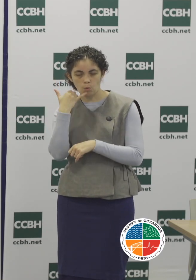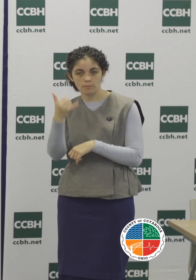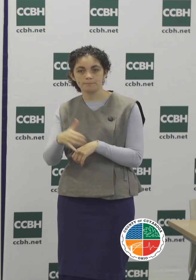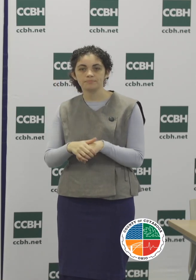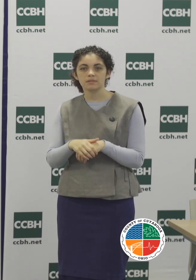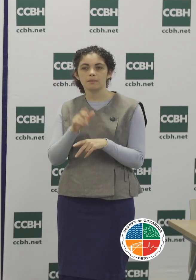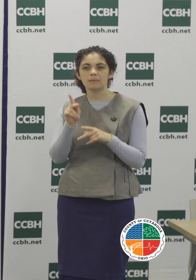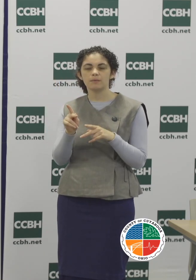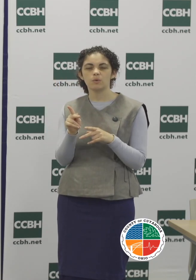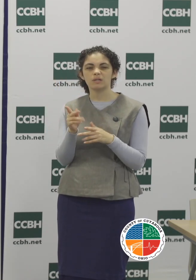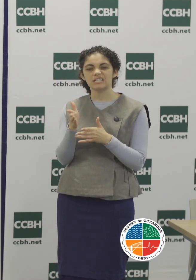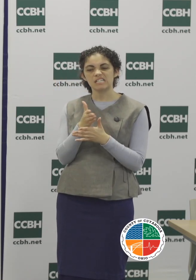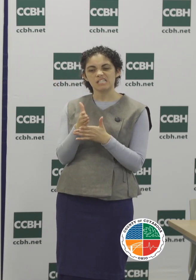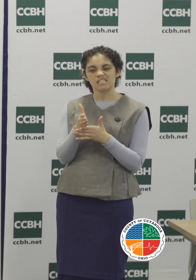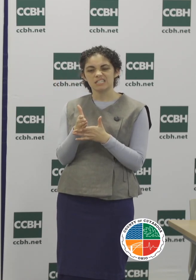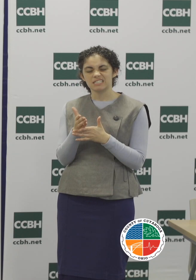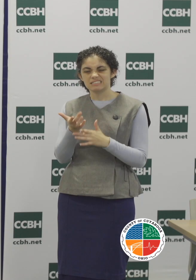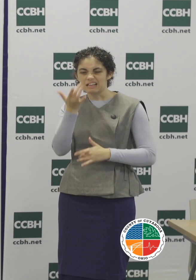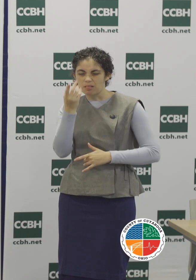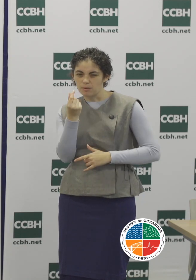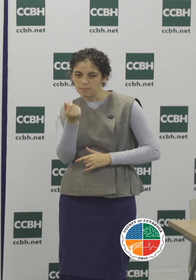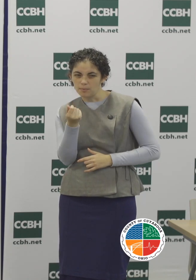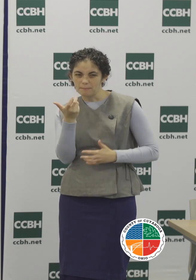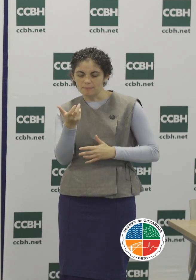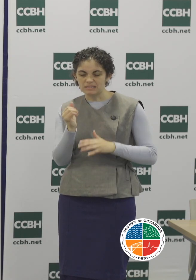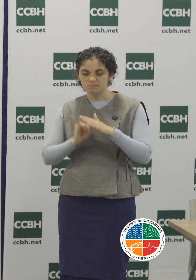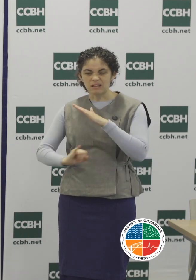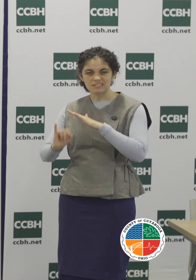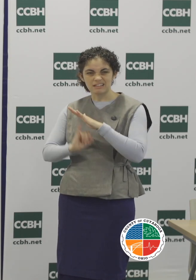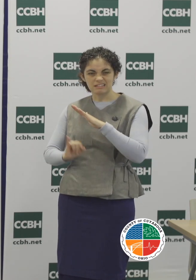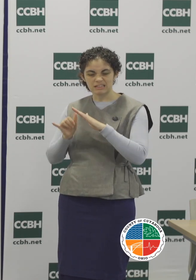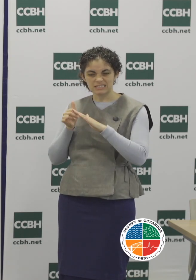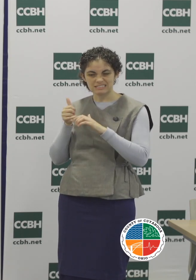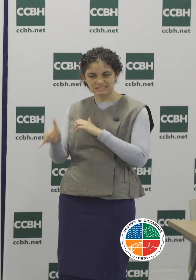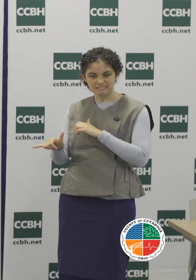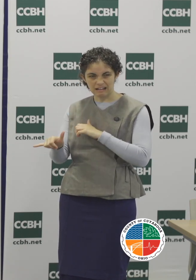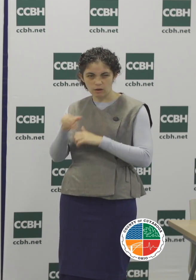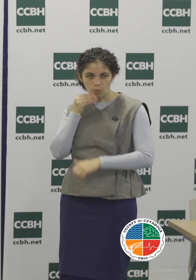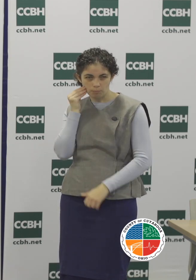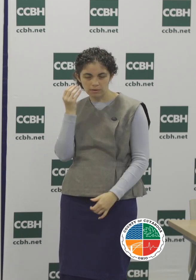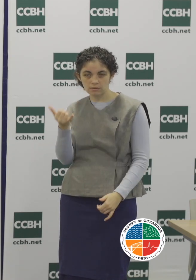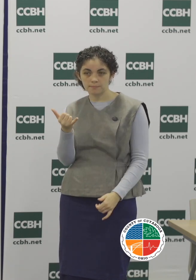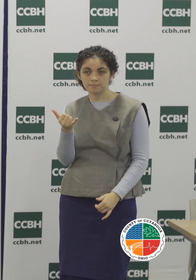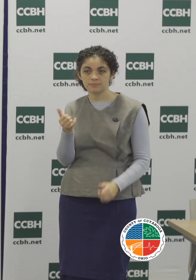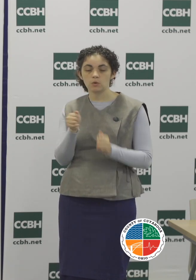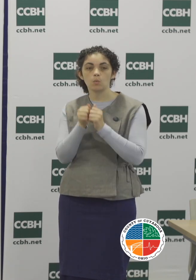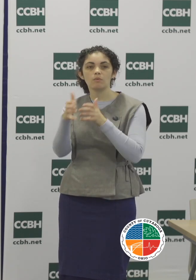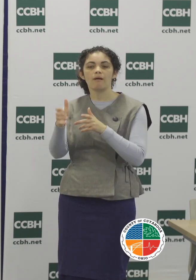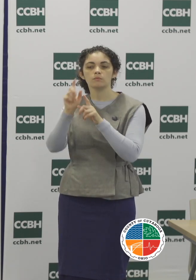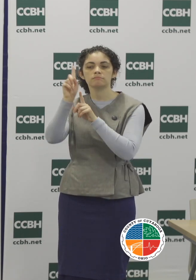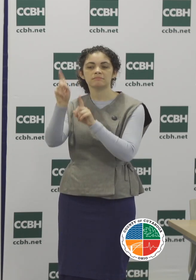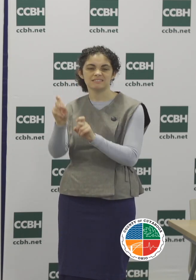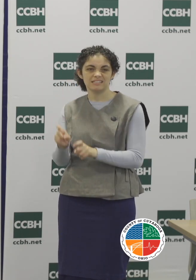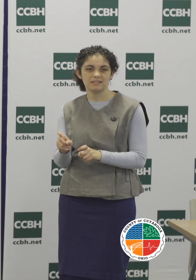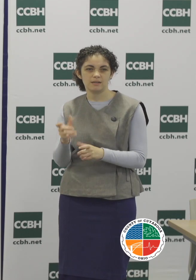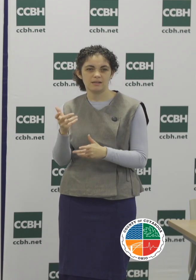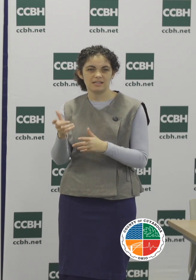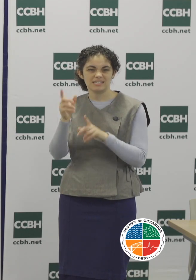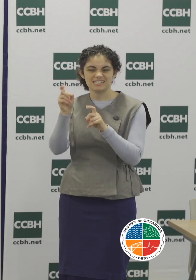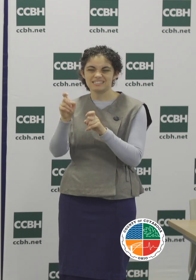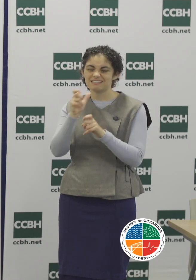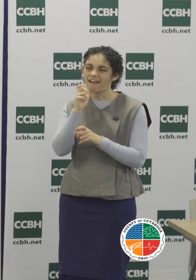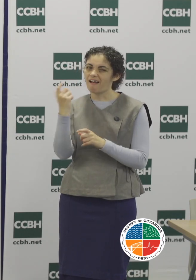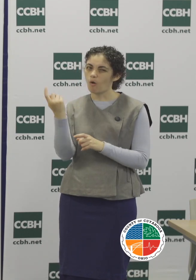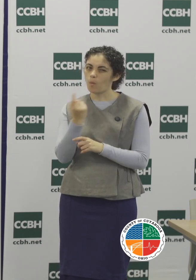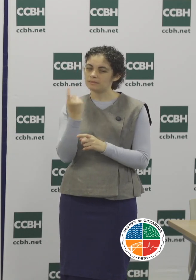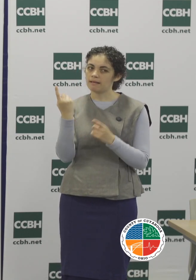People with mild symptoms may be asked to isolate themselves at home and without testing. So testing won't always